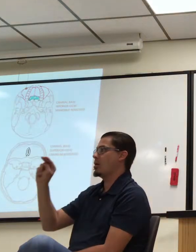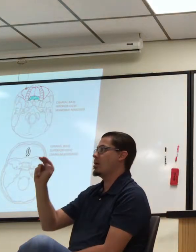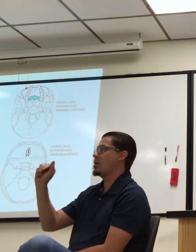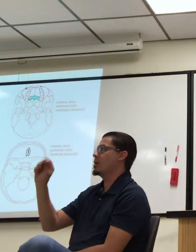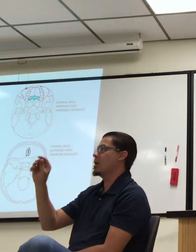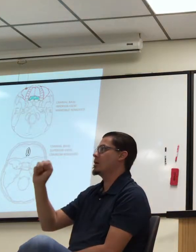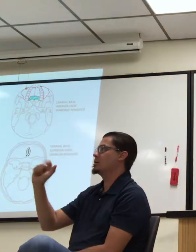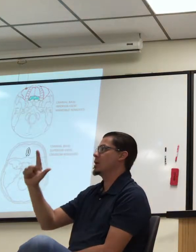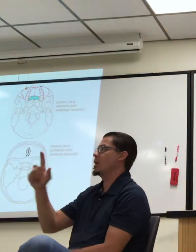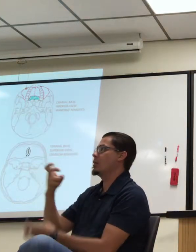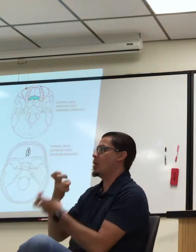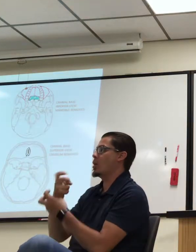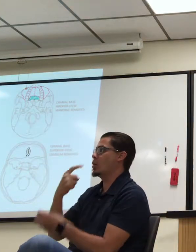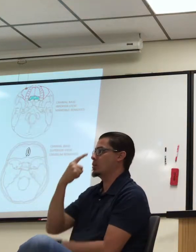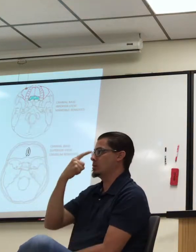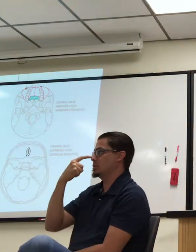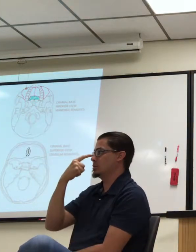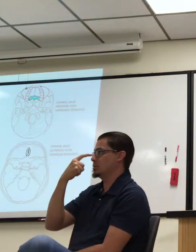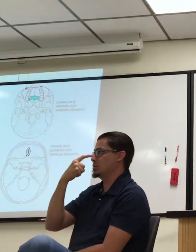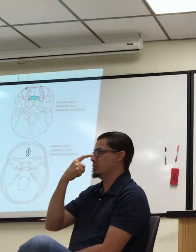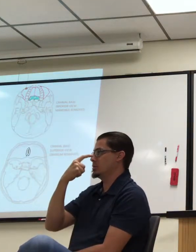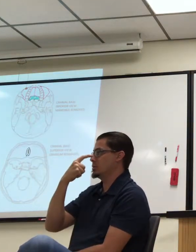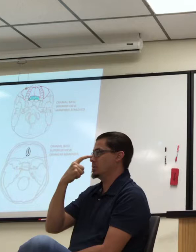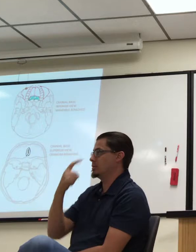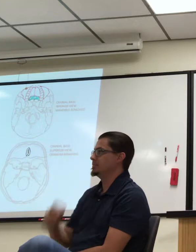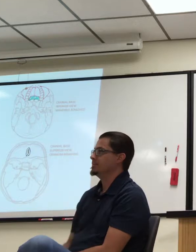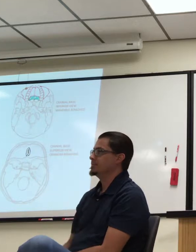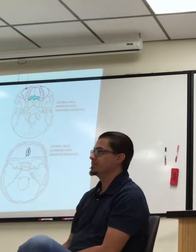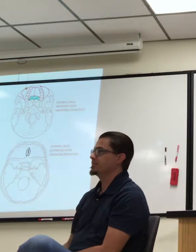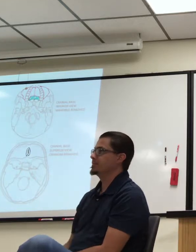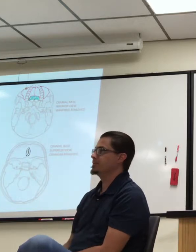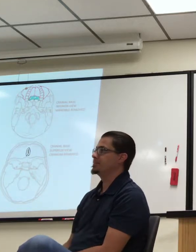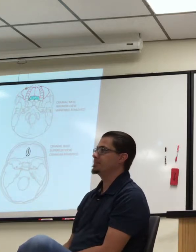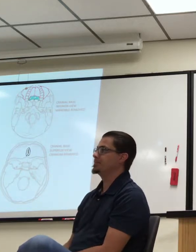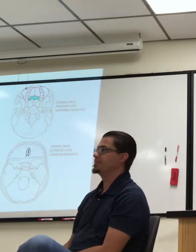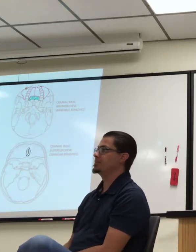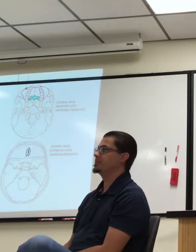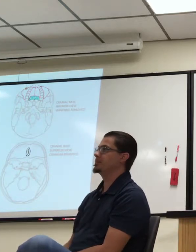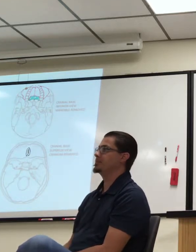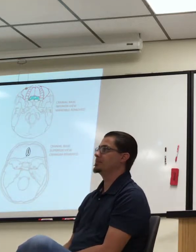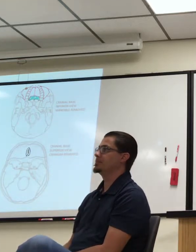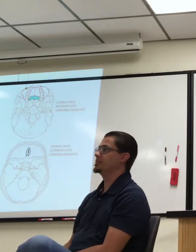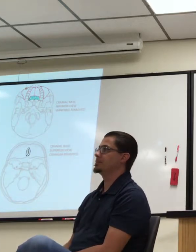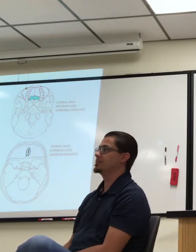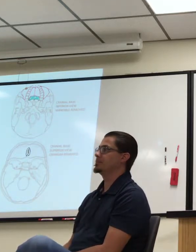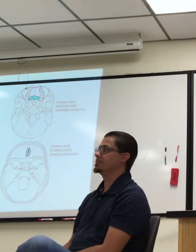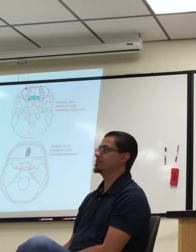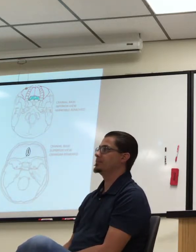bones